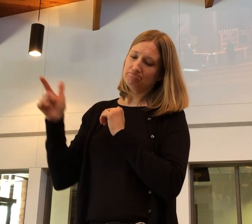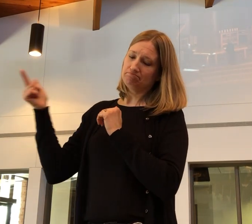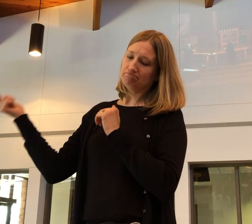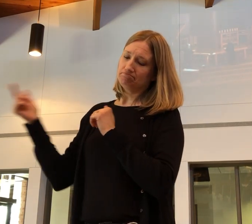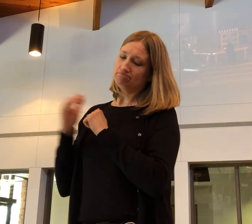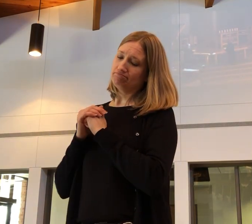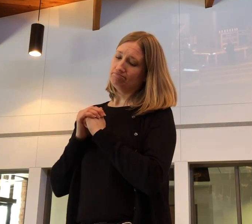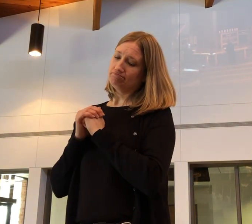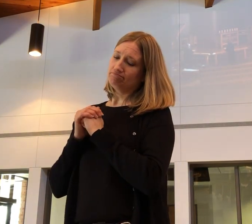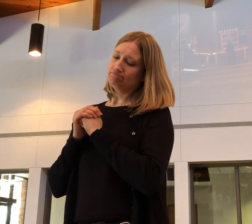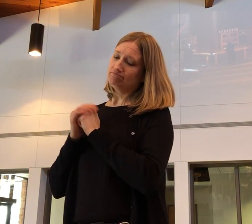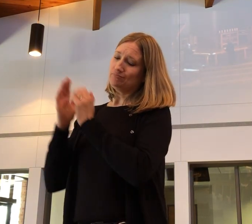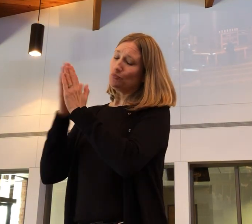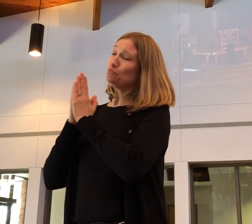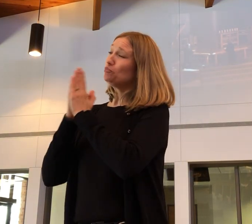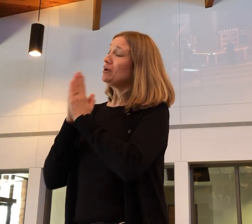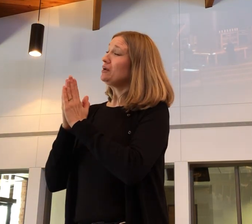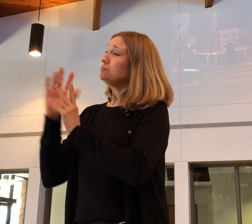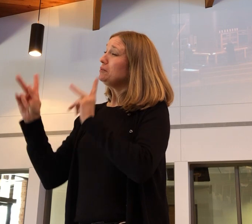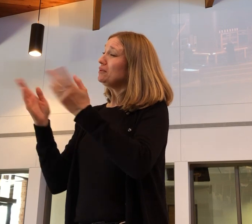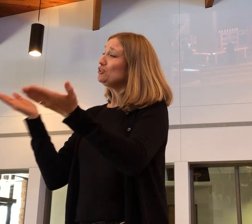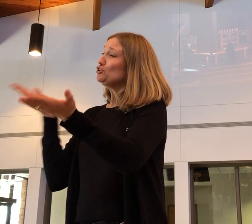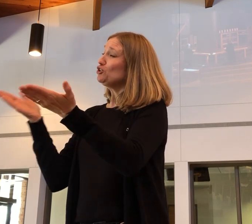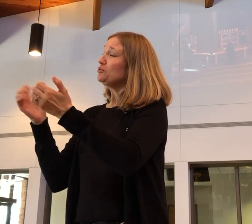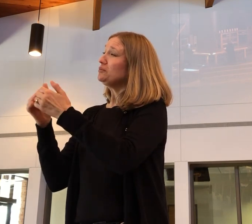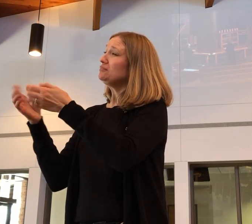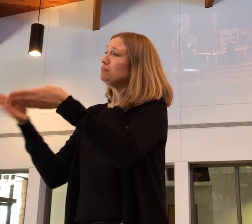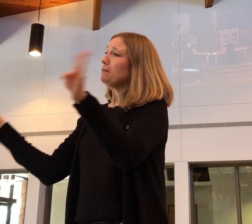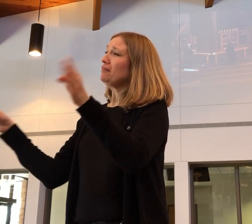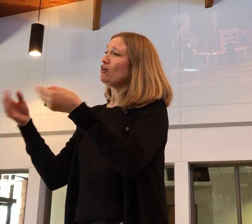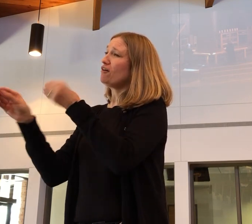Let us pray for those who serve in public office.